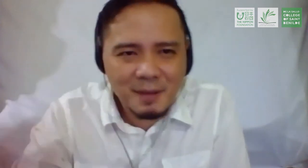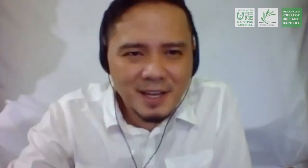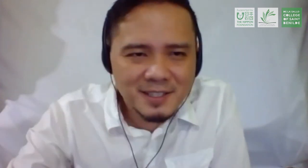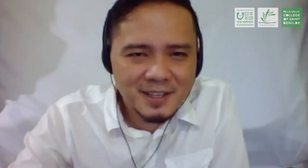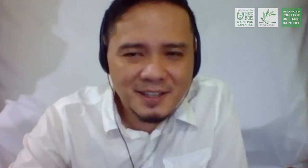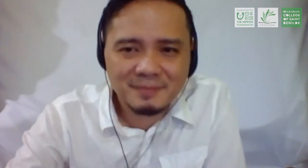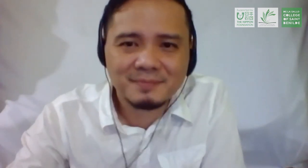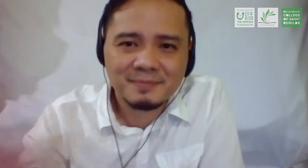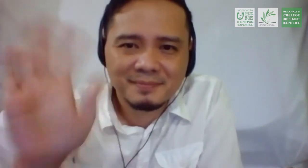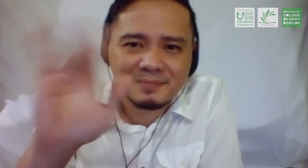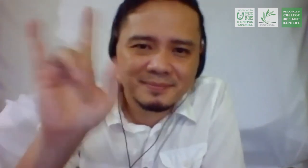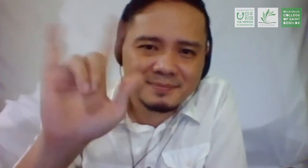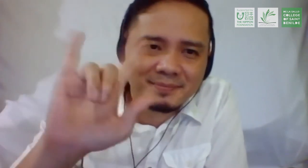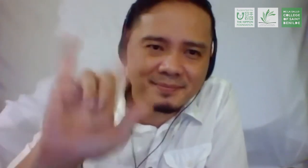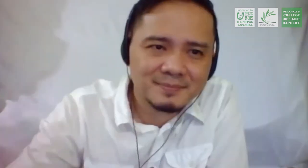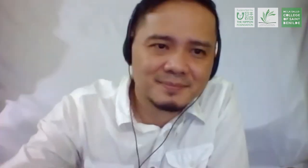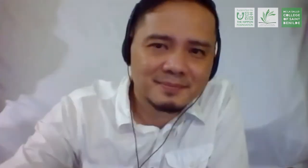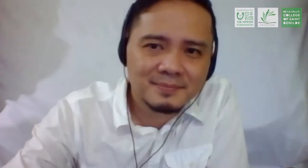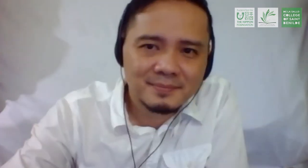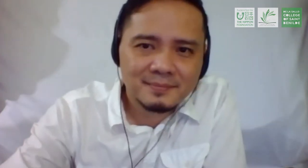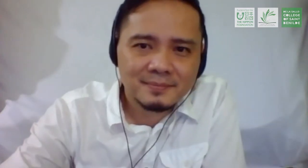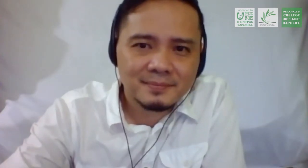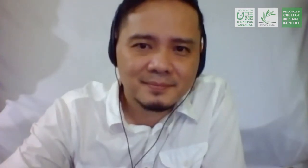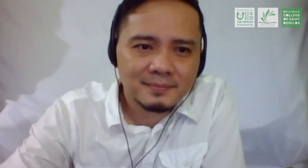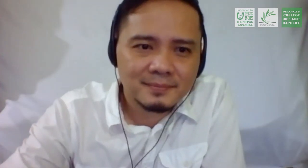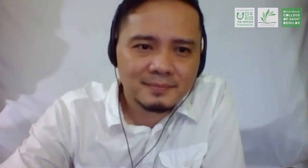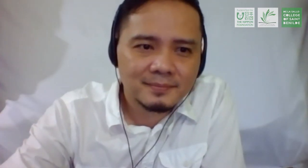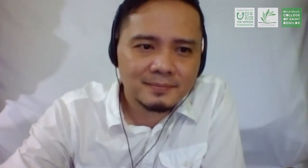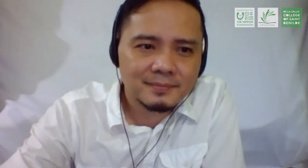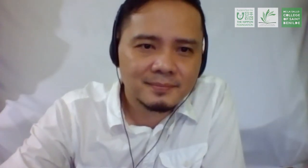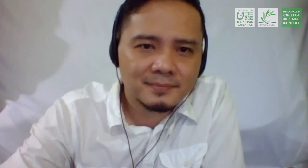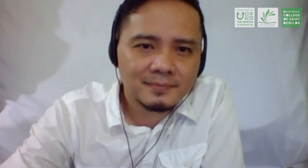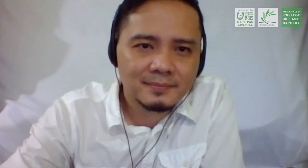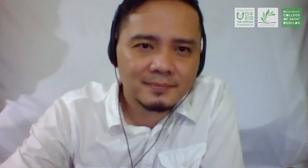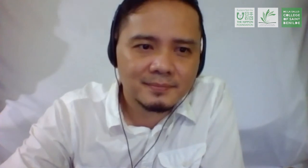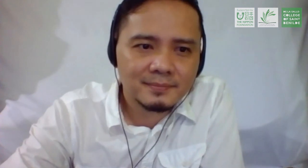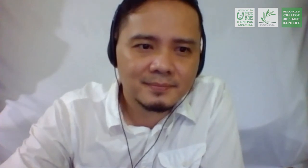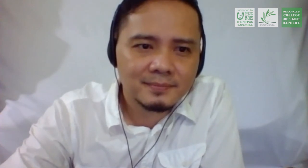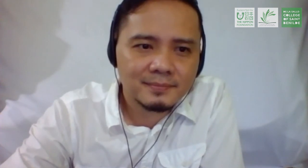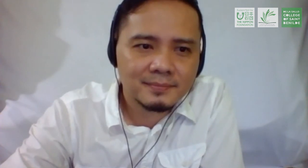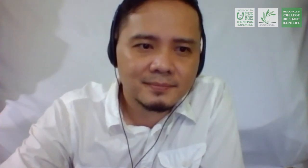Okay, bye, sir. bye-bye. Hi, sir. Yeah.